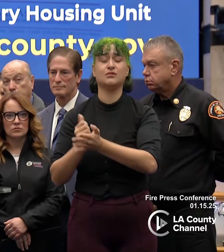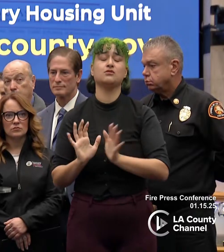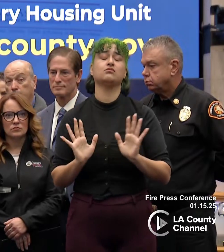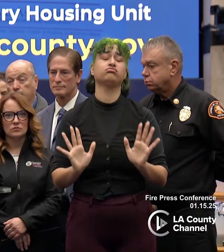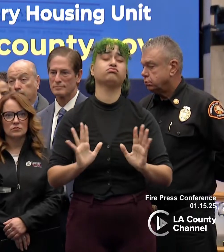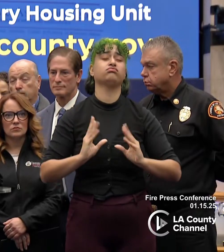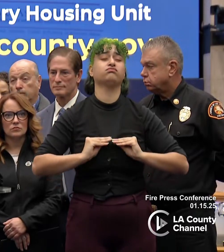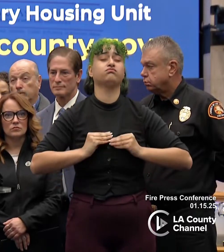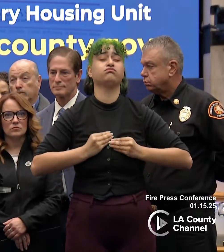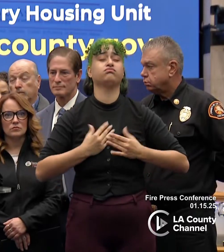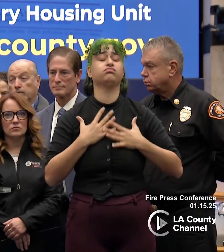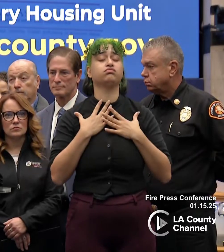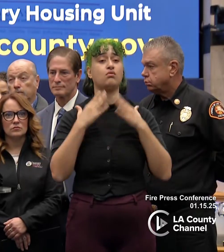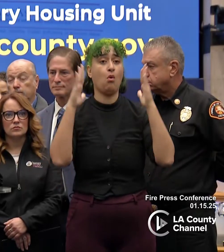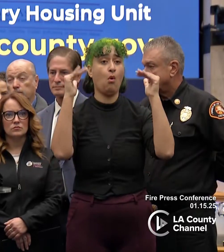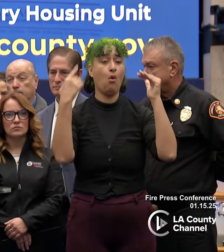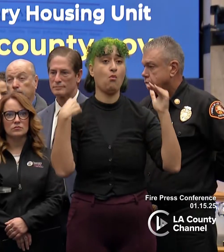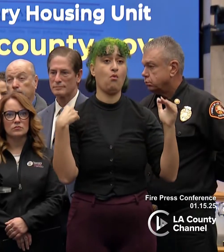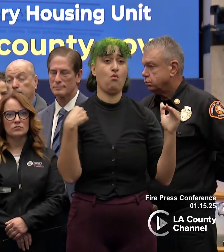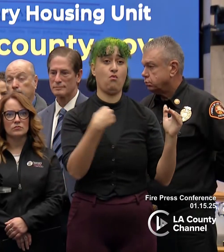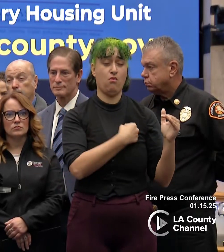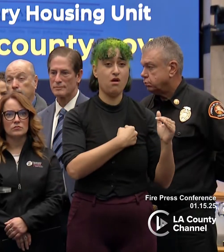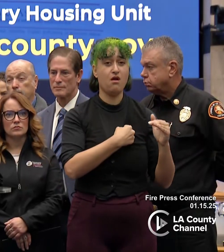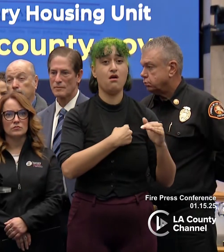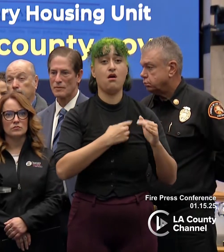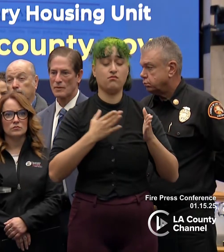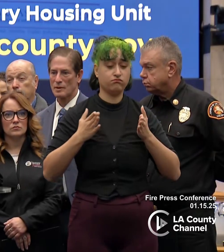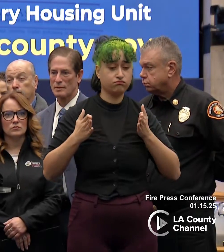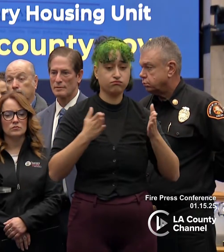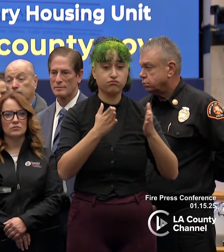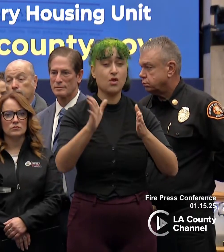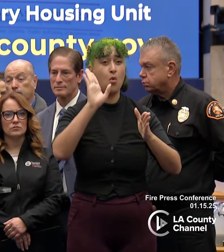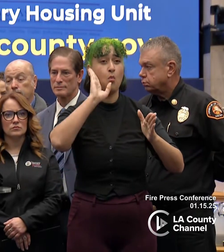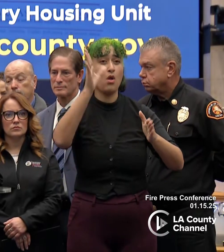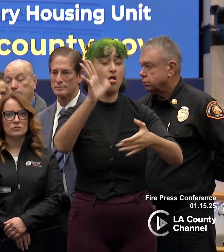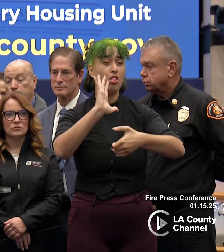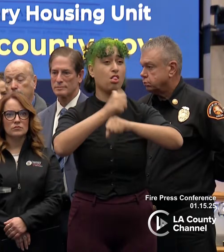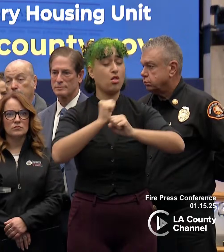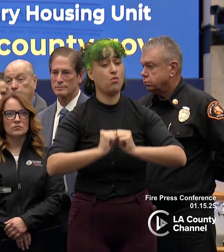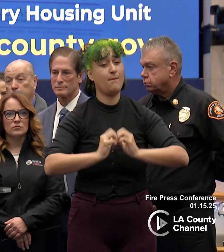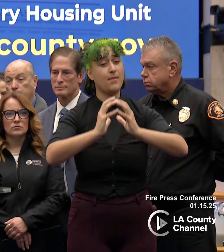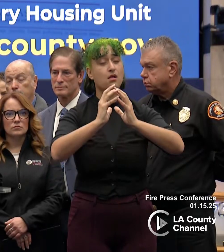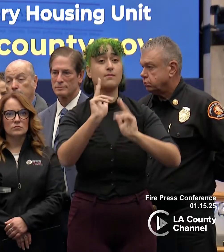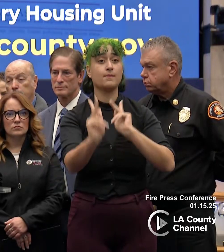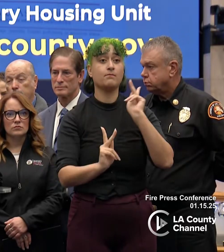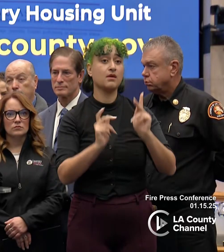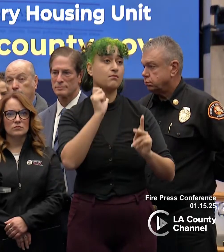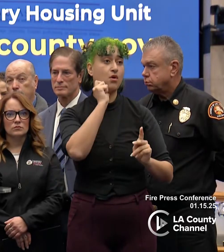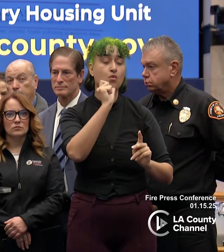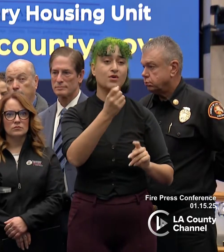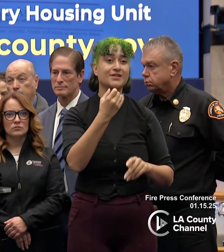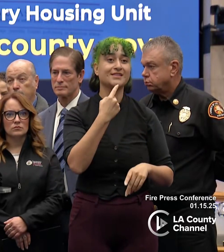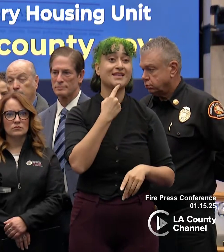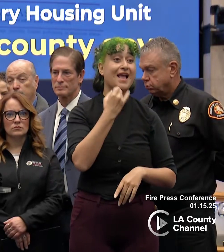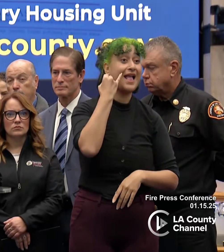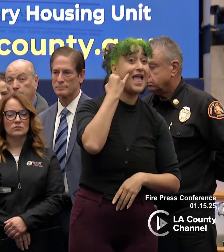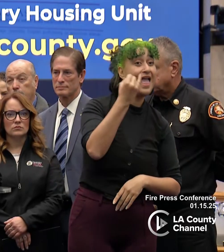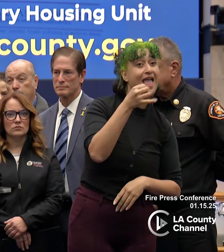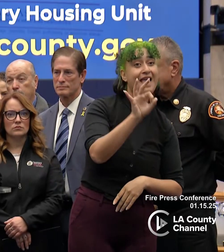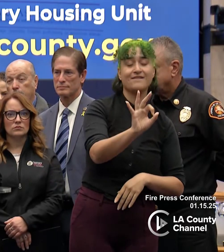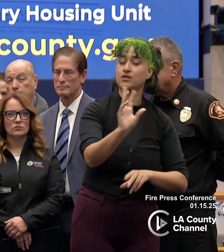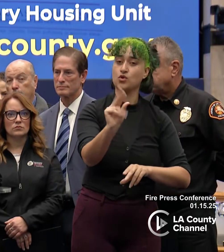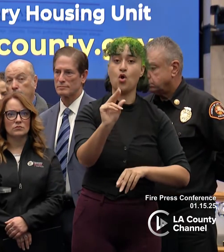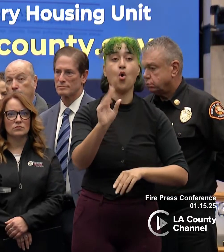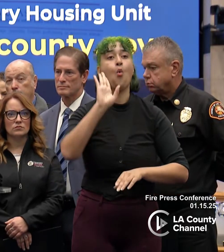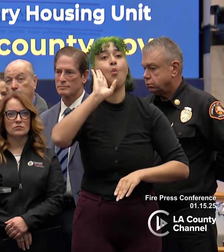It gave me hope that we are on the road to rebuilding. People weren't saying if I rebuild, it's when